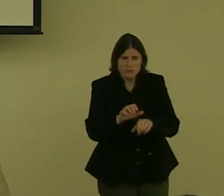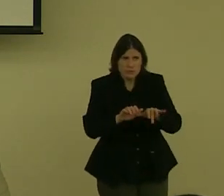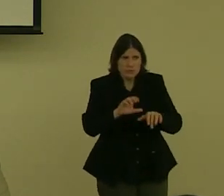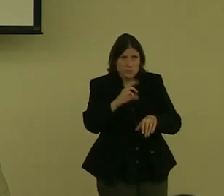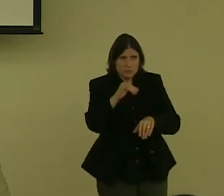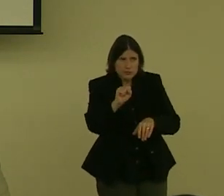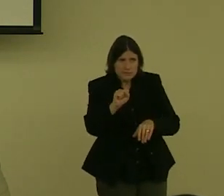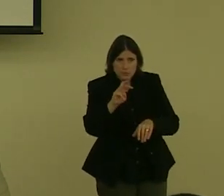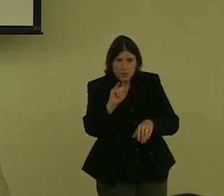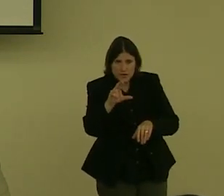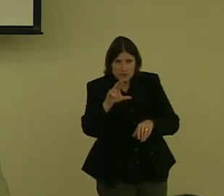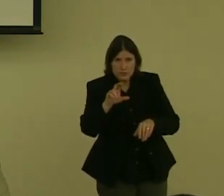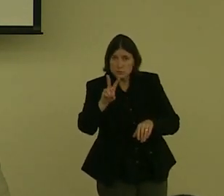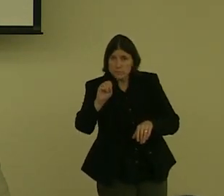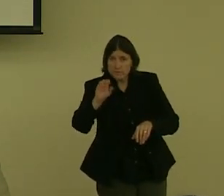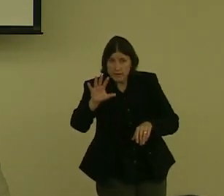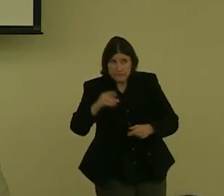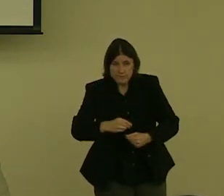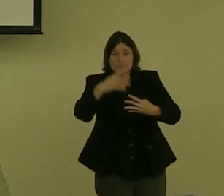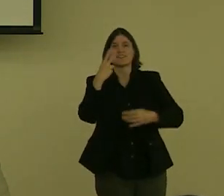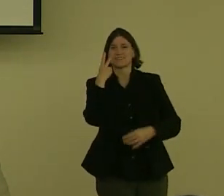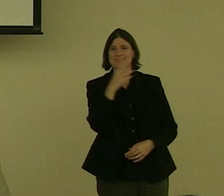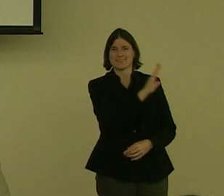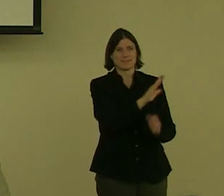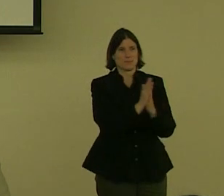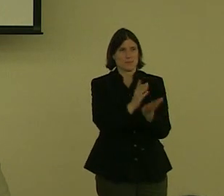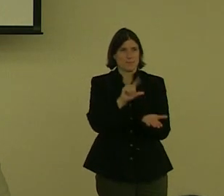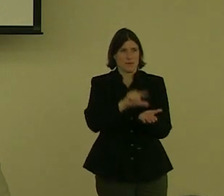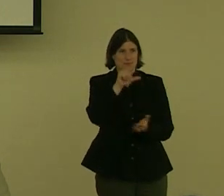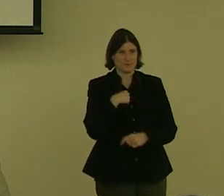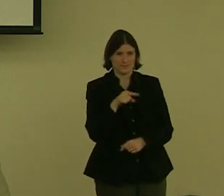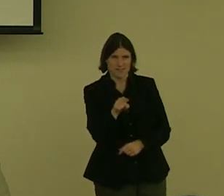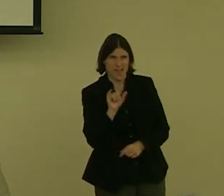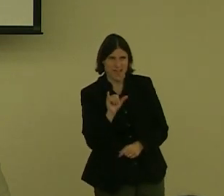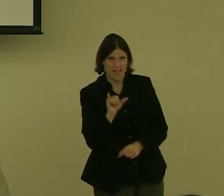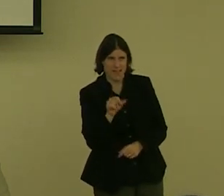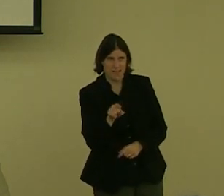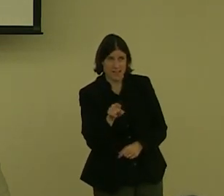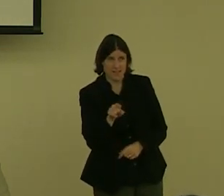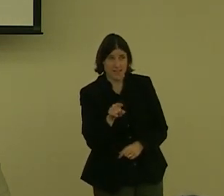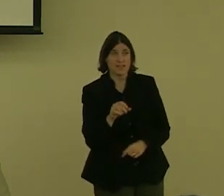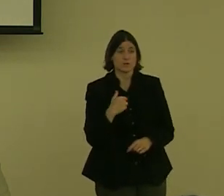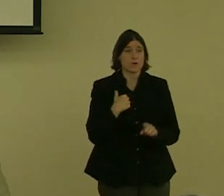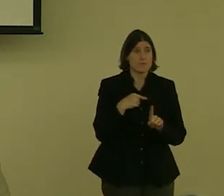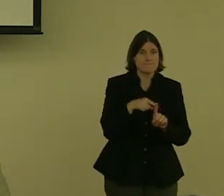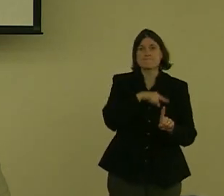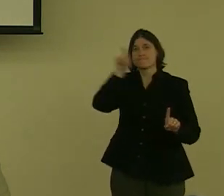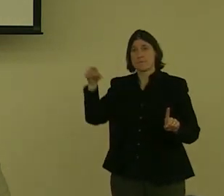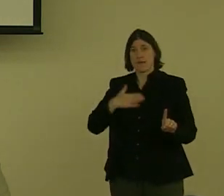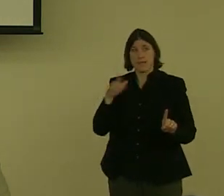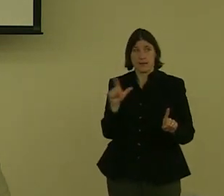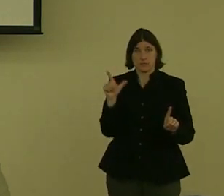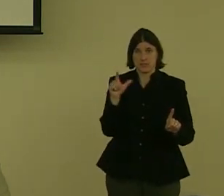I wanted to make a justification for a broader swath of the medium. So I was looking